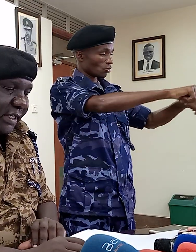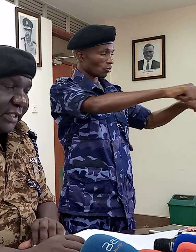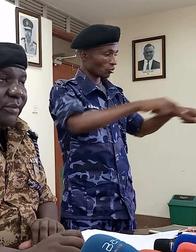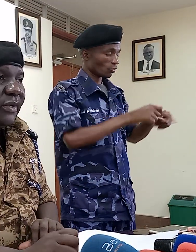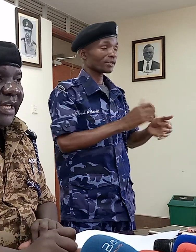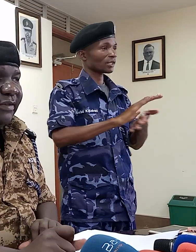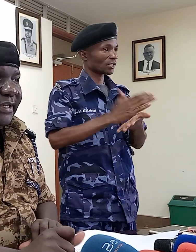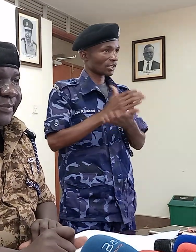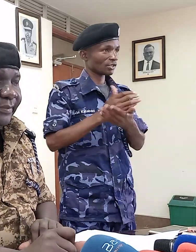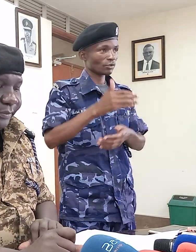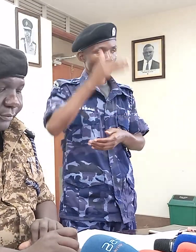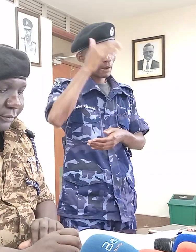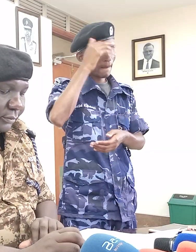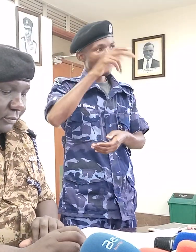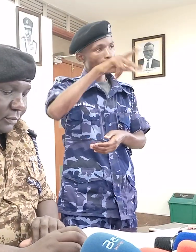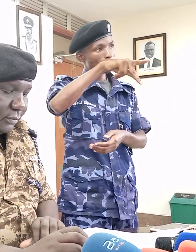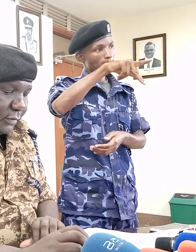Police Constable Ivan.